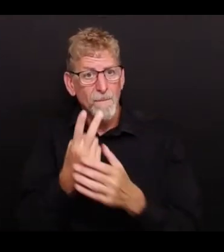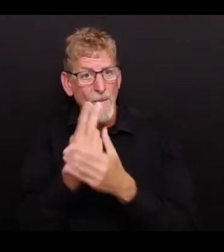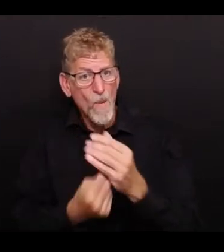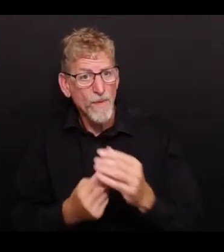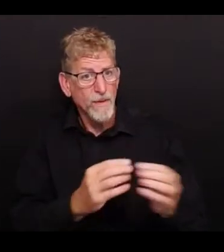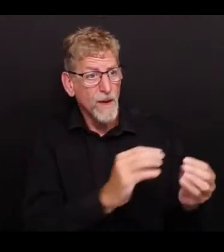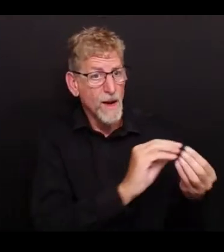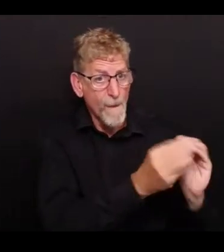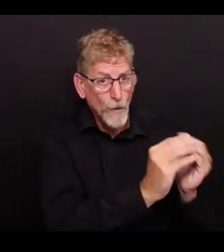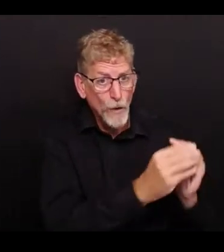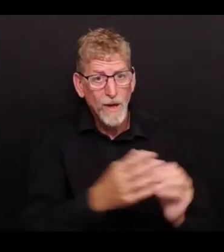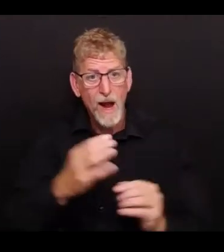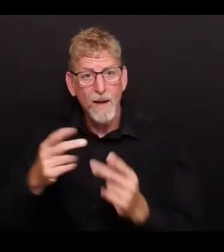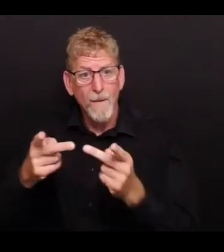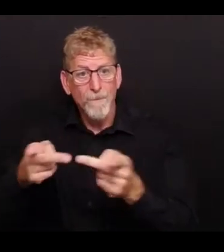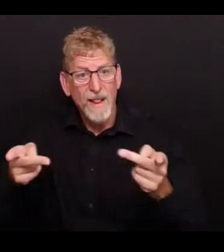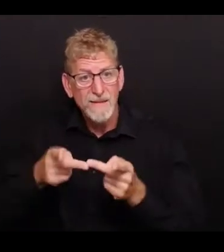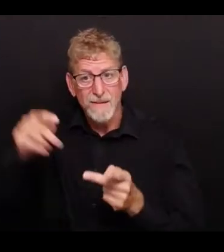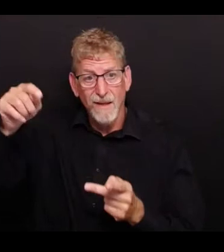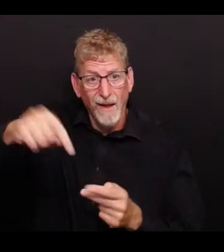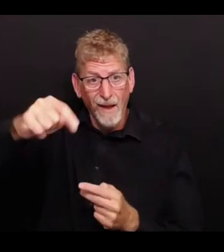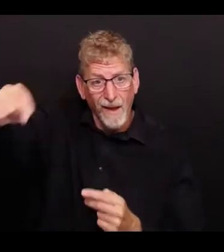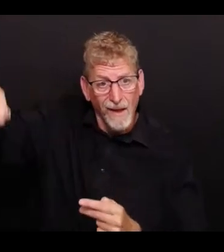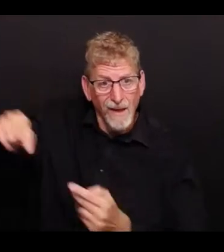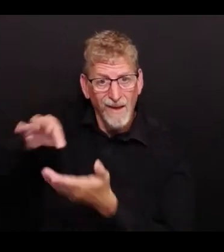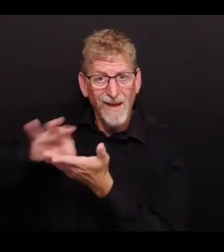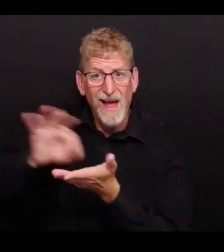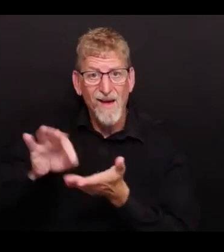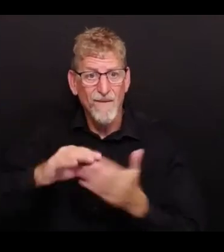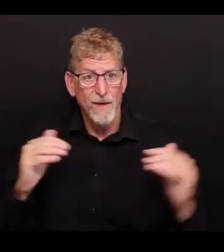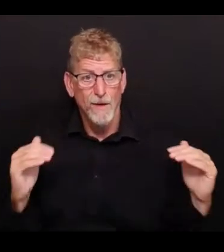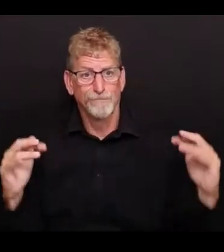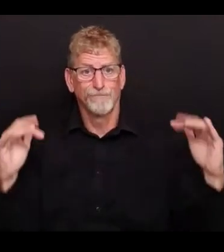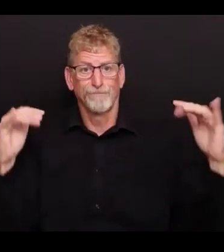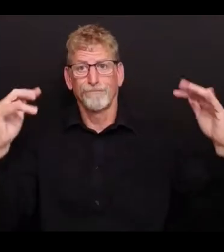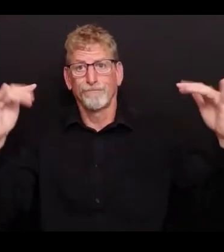would ask Chris if you have more to add there.